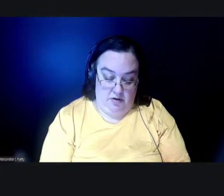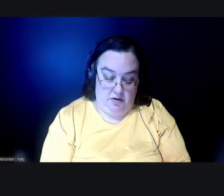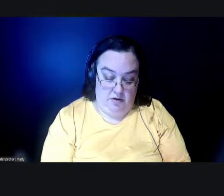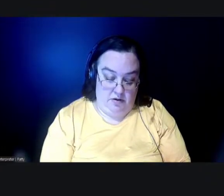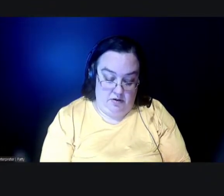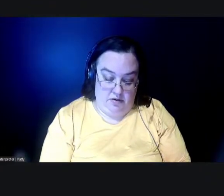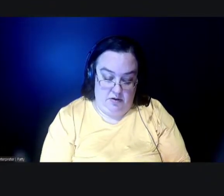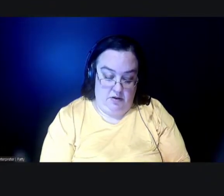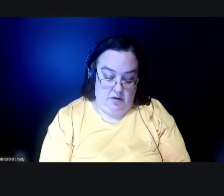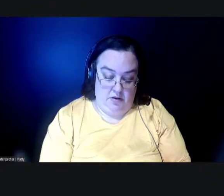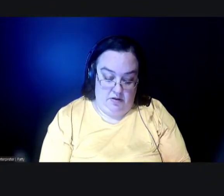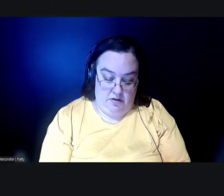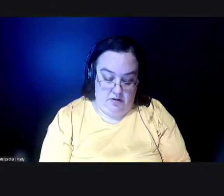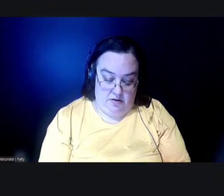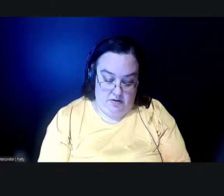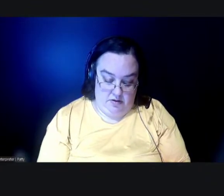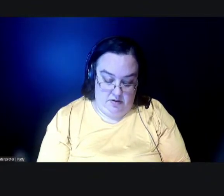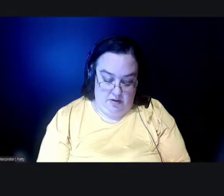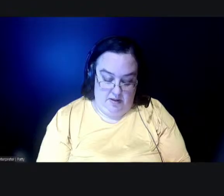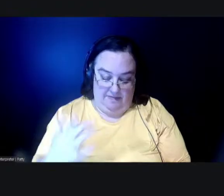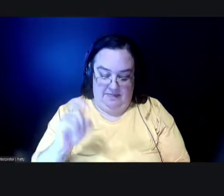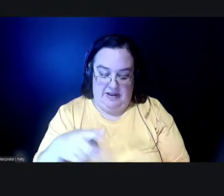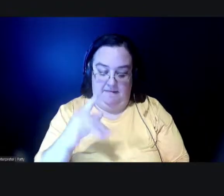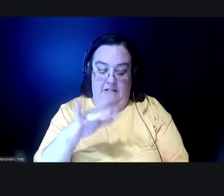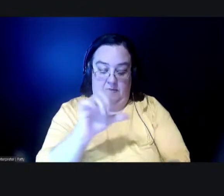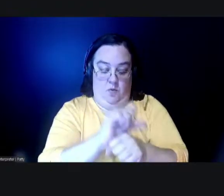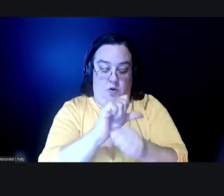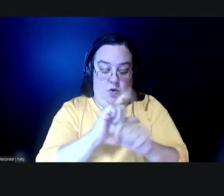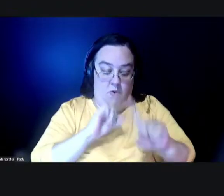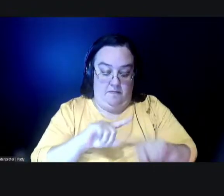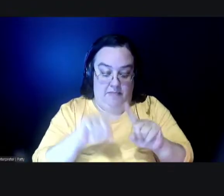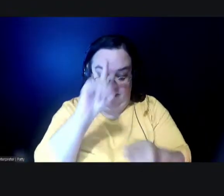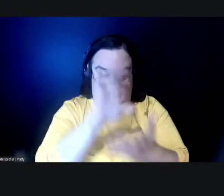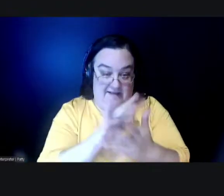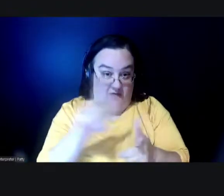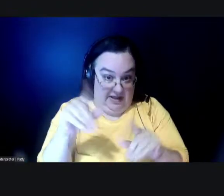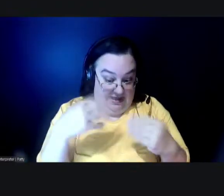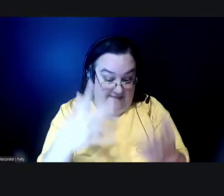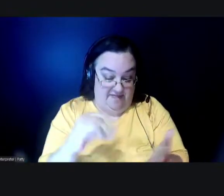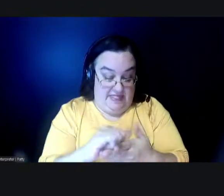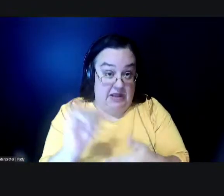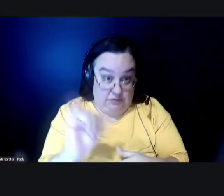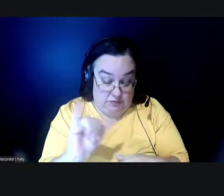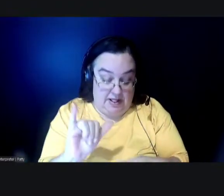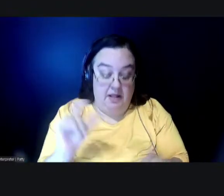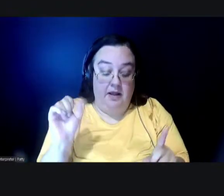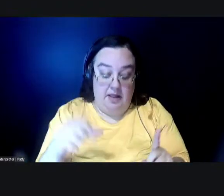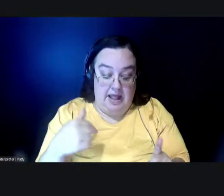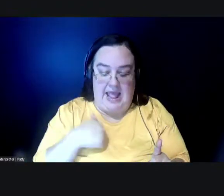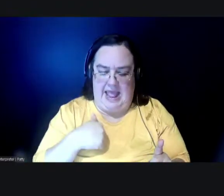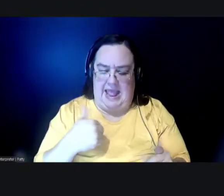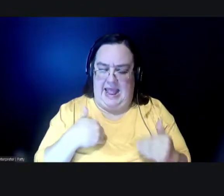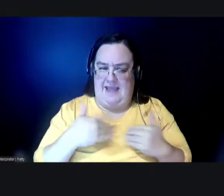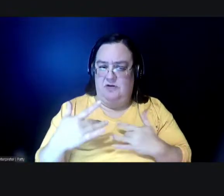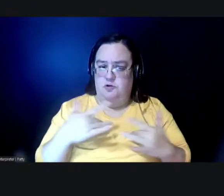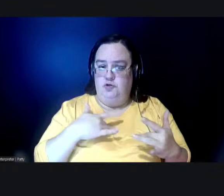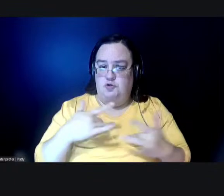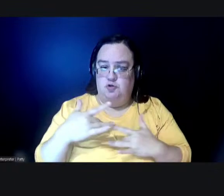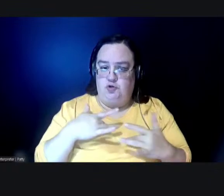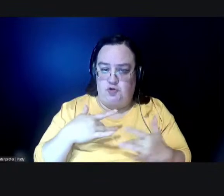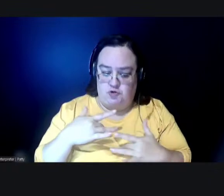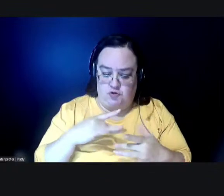Public Works report, but I believe you're giving that as well. Yes. I have concerns about